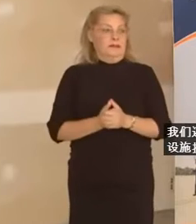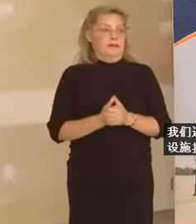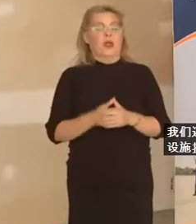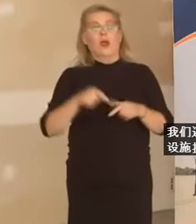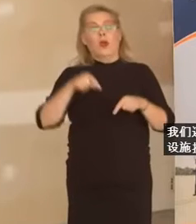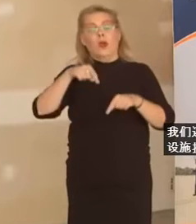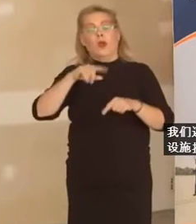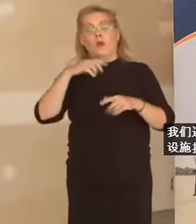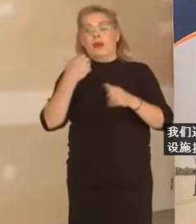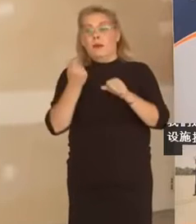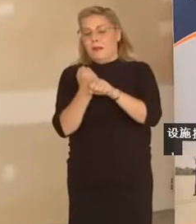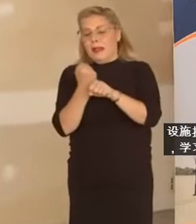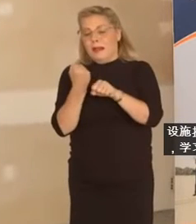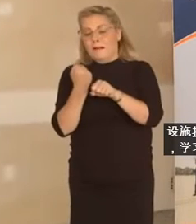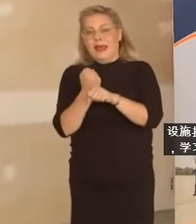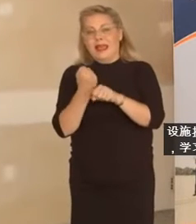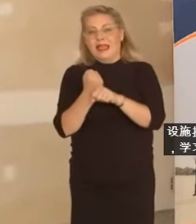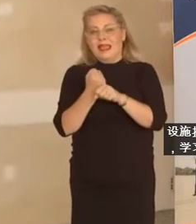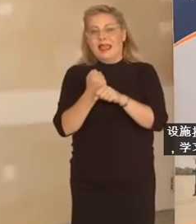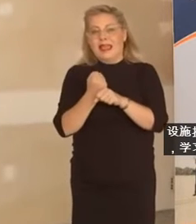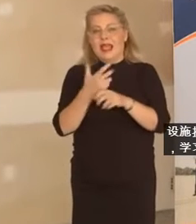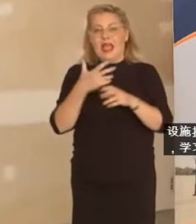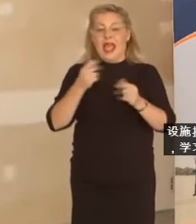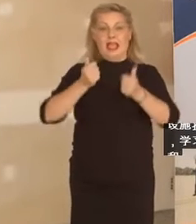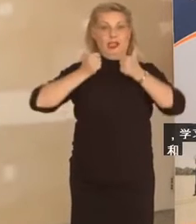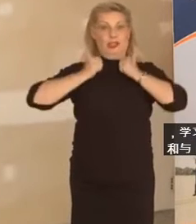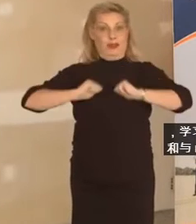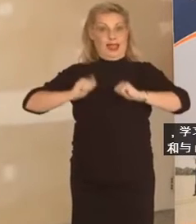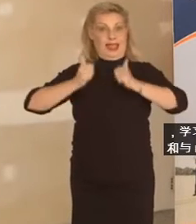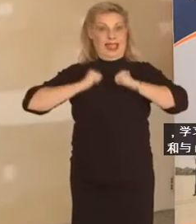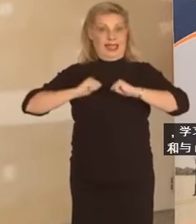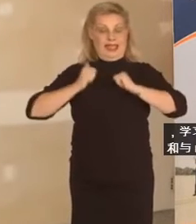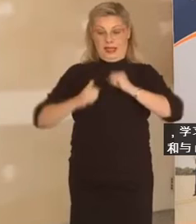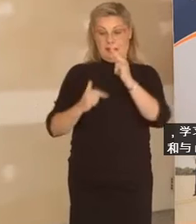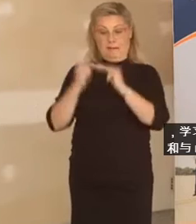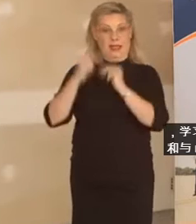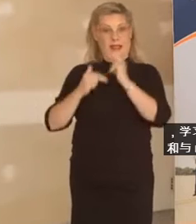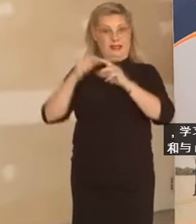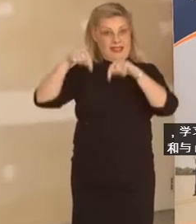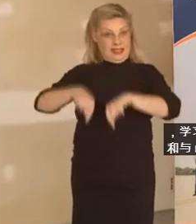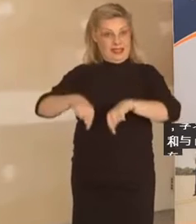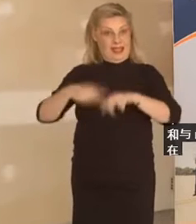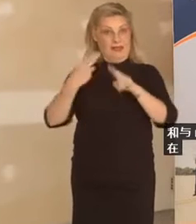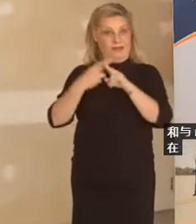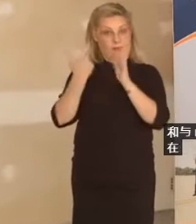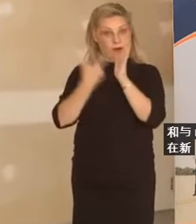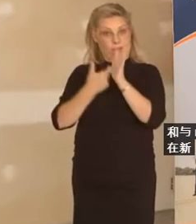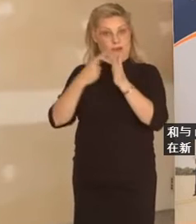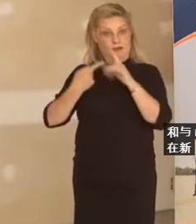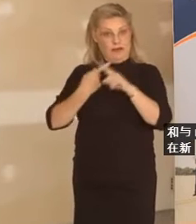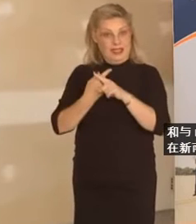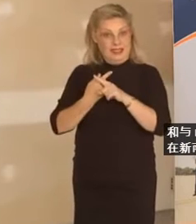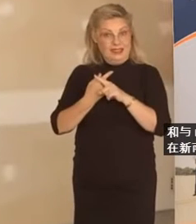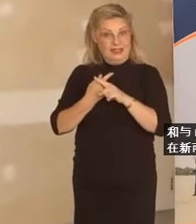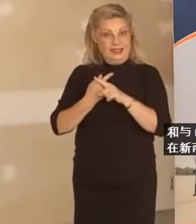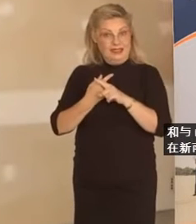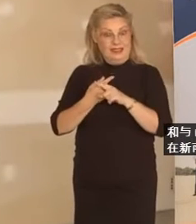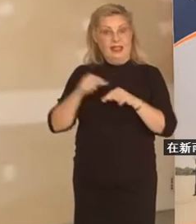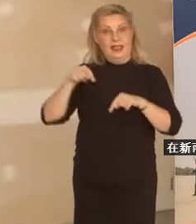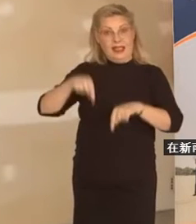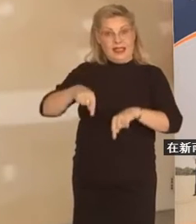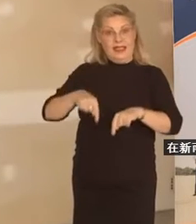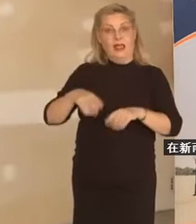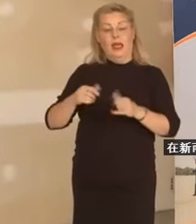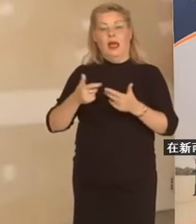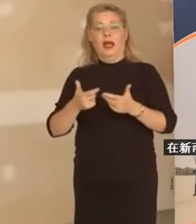put in here, making it easier for people who are learning how to fly and work with Rex to be able to do that from New South Wales. An expansion